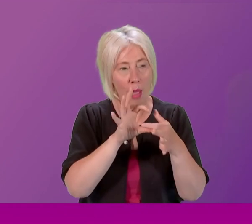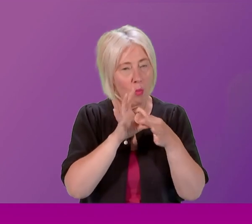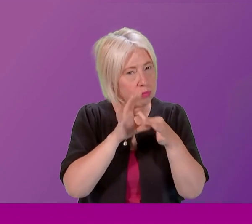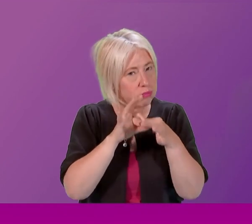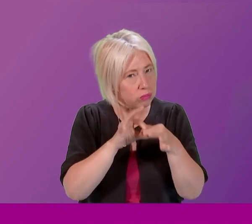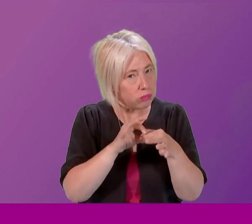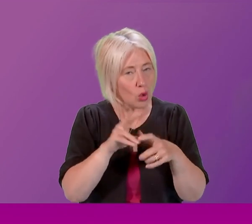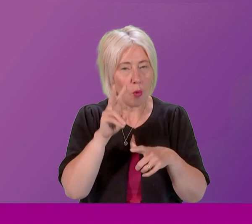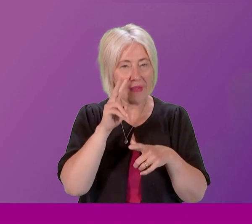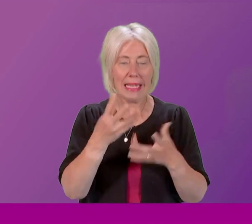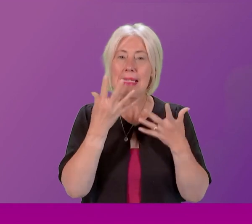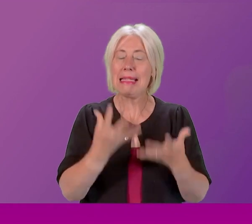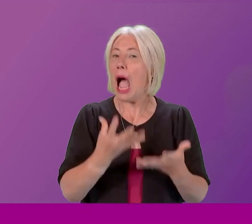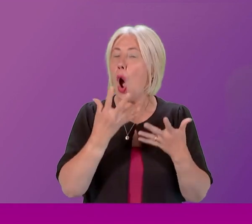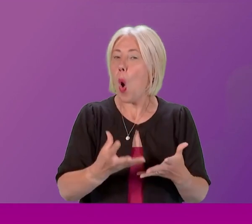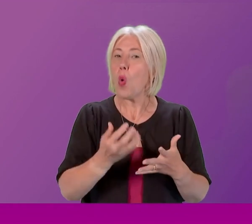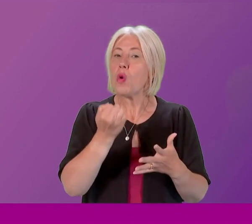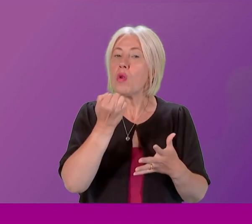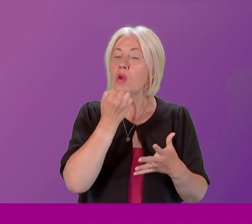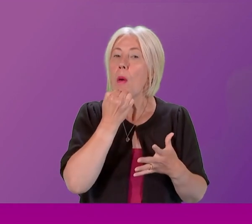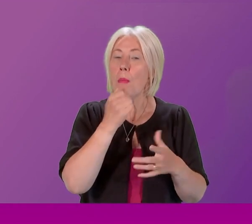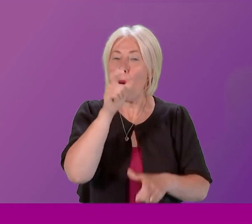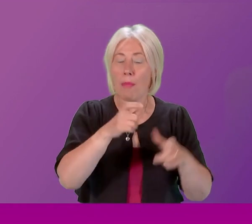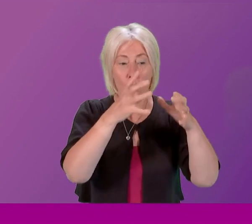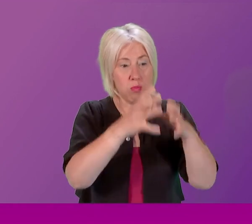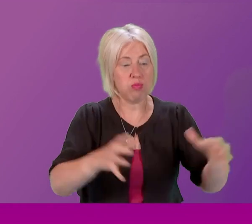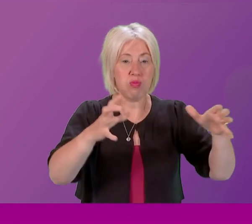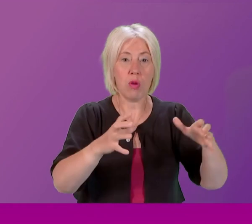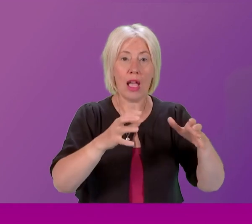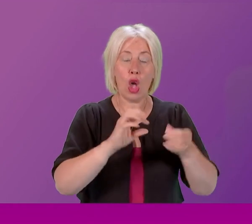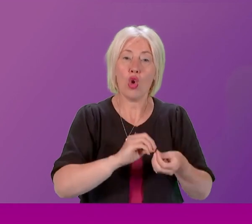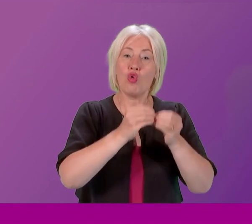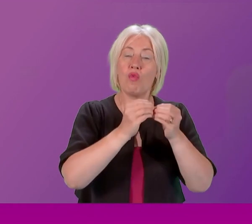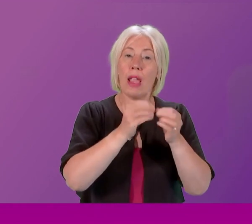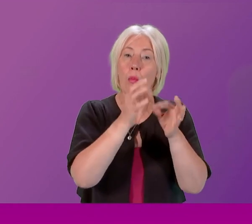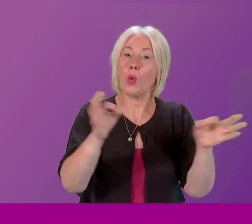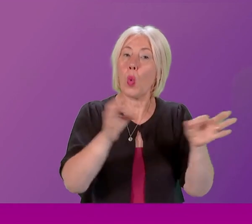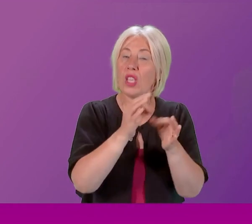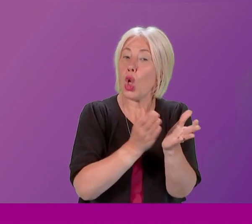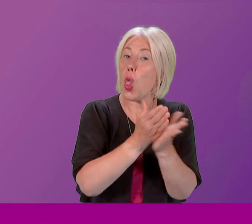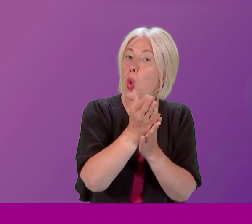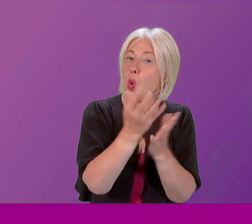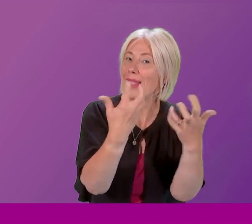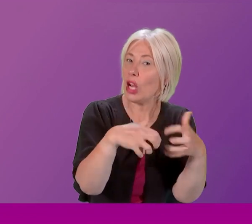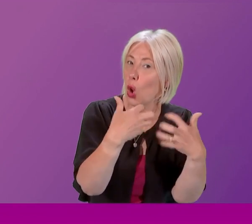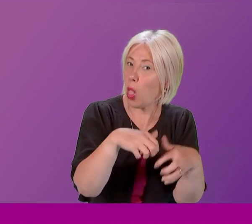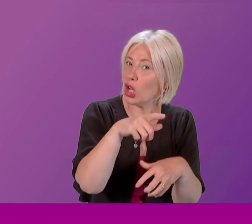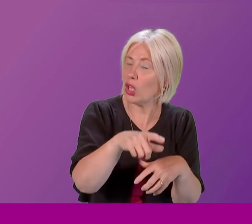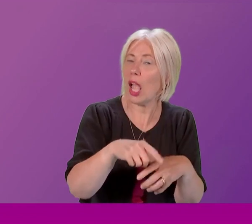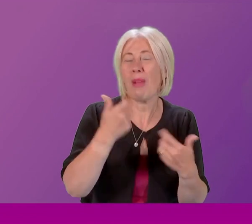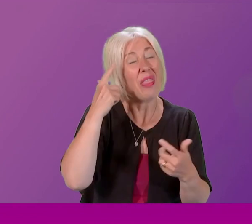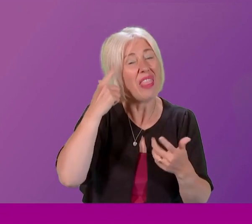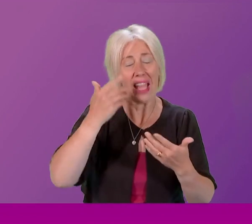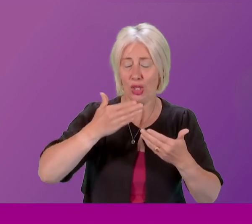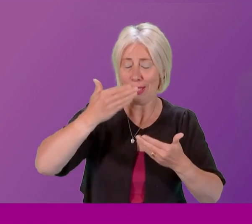rise in people who are navigating through technology and doing incredible things. So I think this is just part of the progression